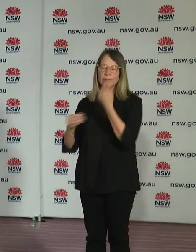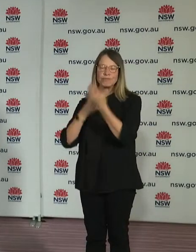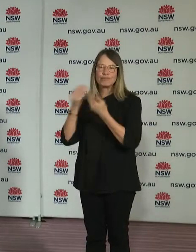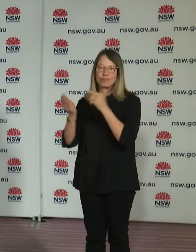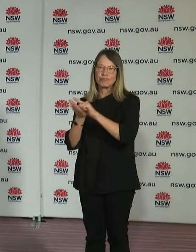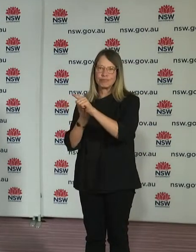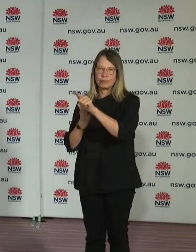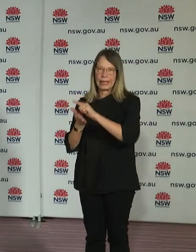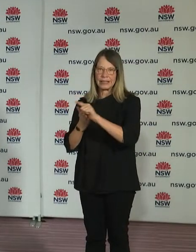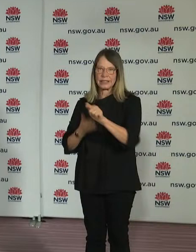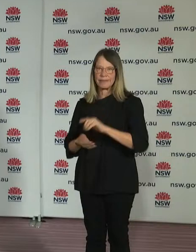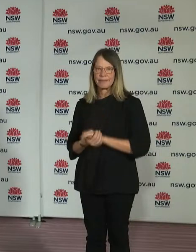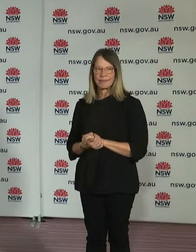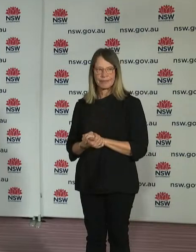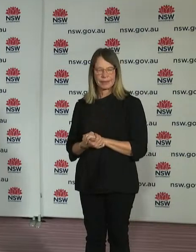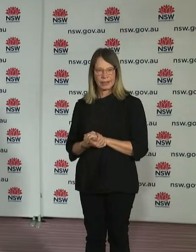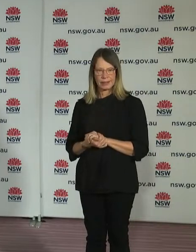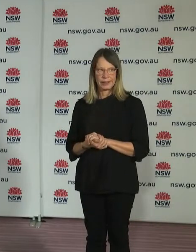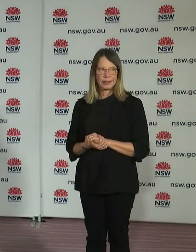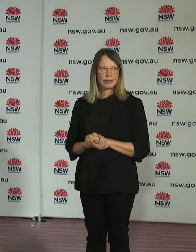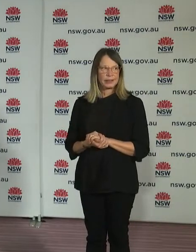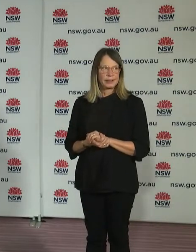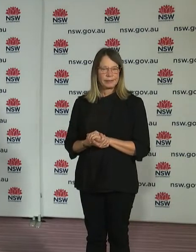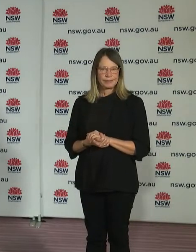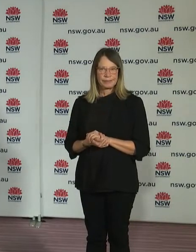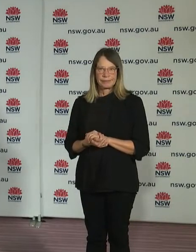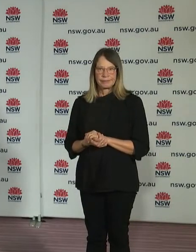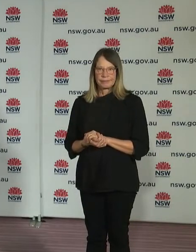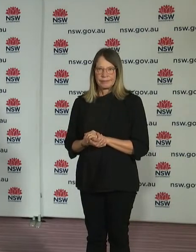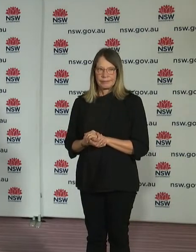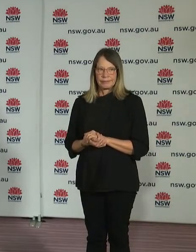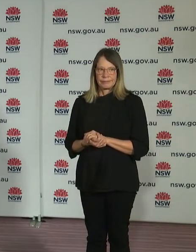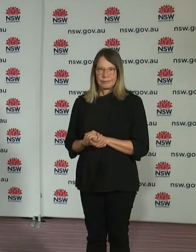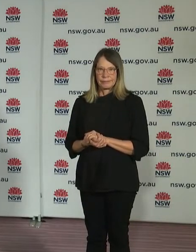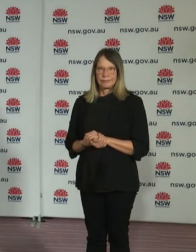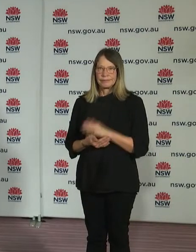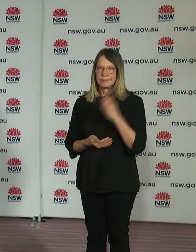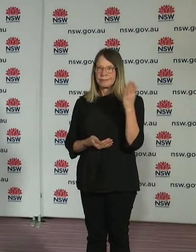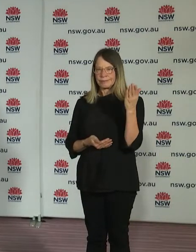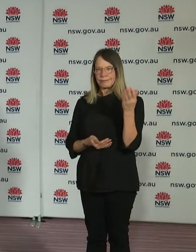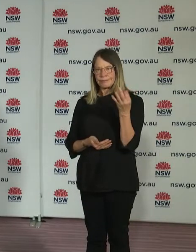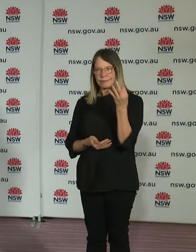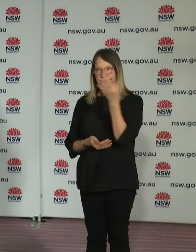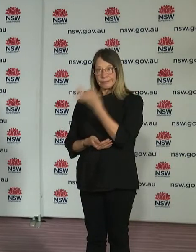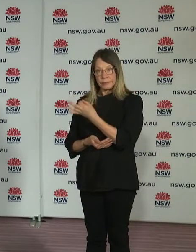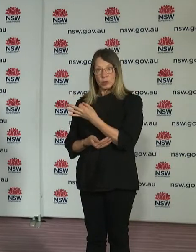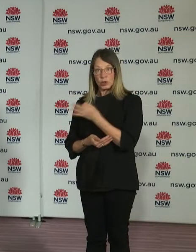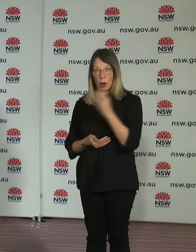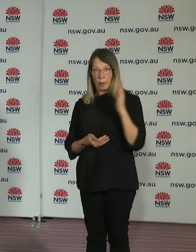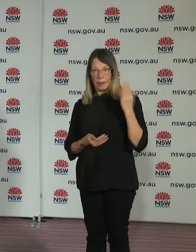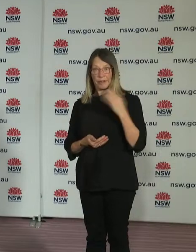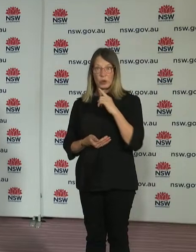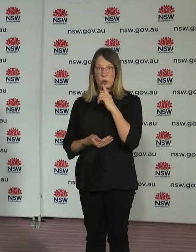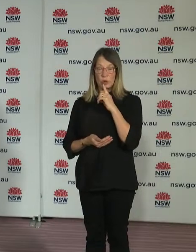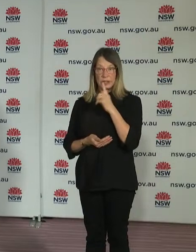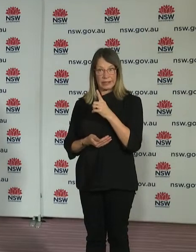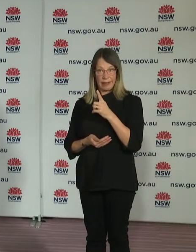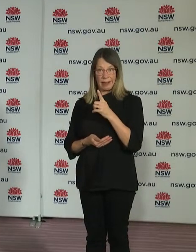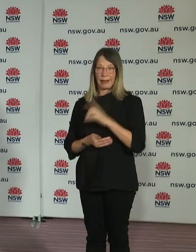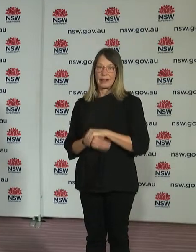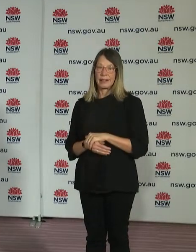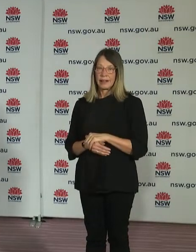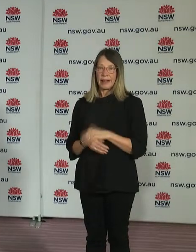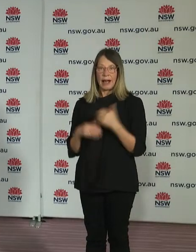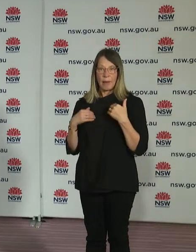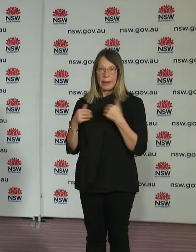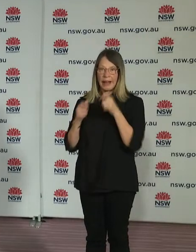At the back, you haven't asked a question. Premier, tomorrow's the deadline for healthcare workers to get at least one vaccine dose. I think on the latest health figures, there's still